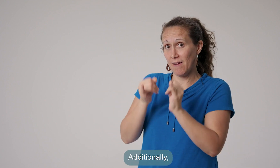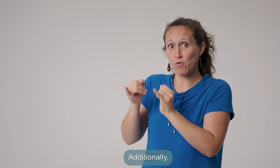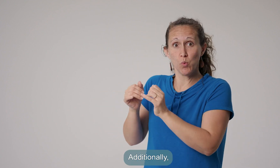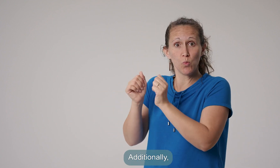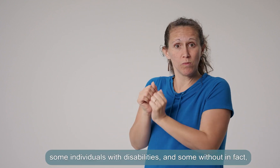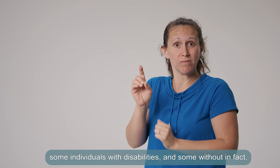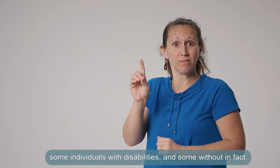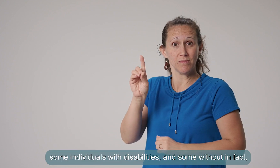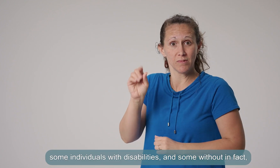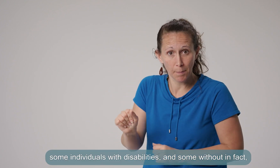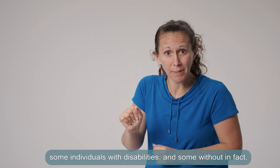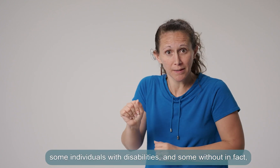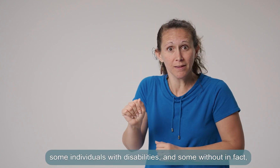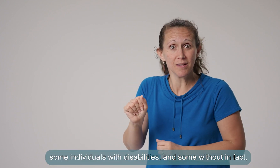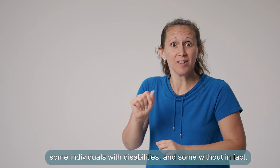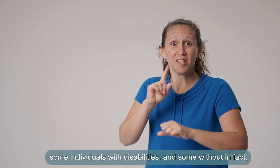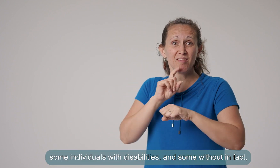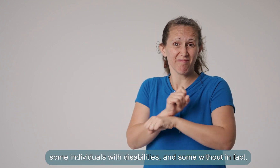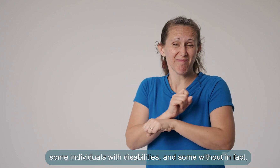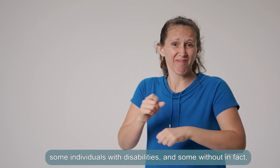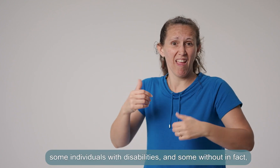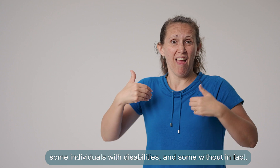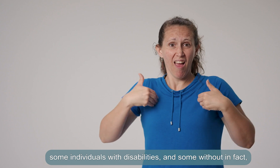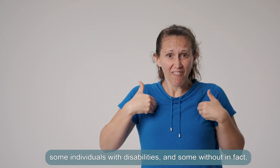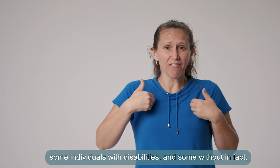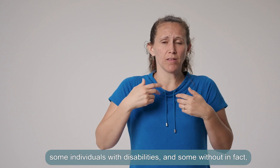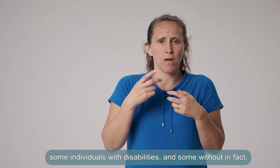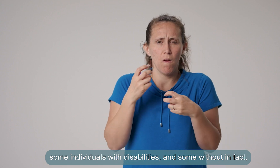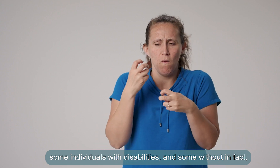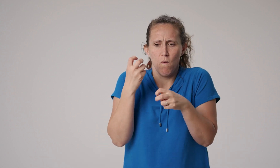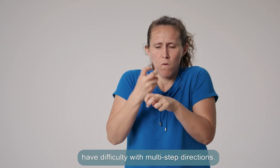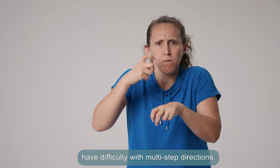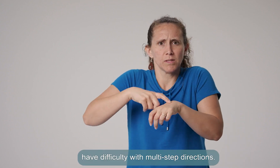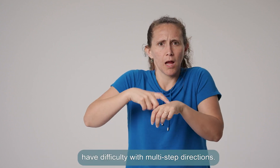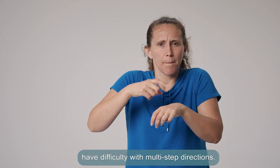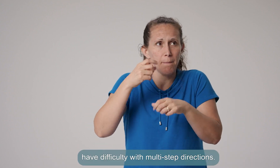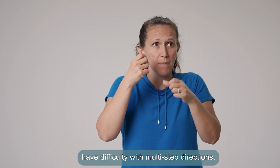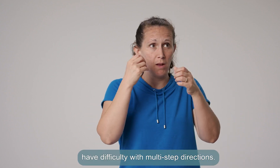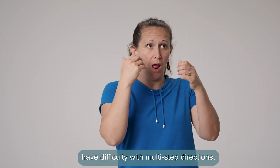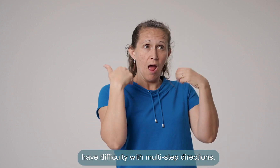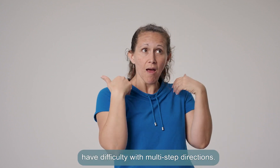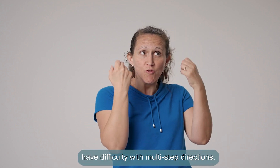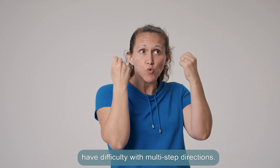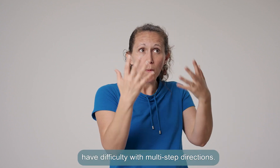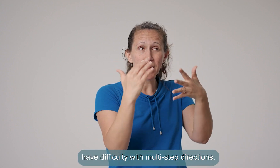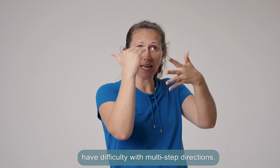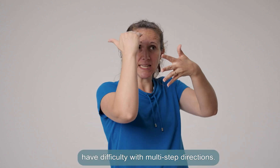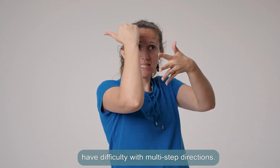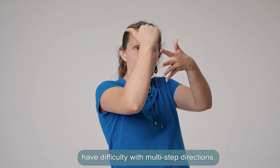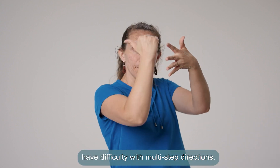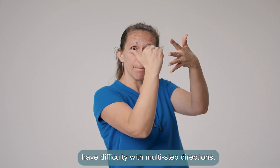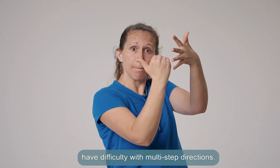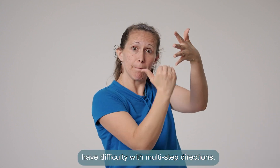Additionally, some individuals with disabilities and some without, in fact, have difficulty with multi-step directions.